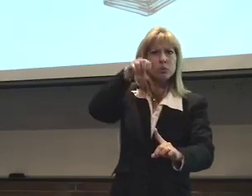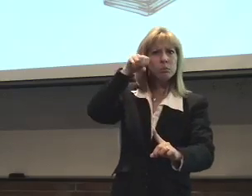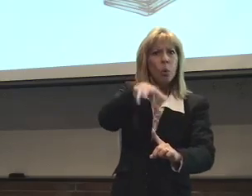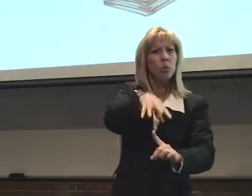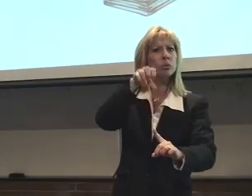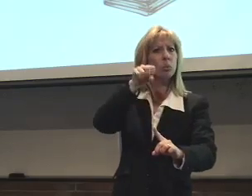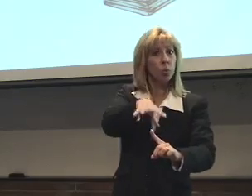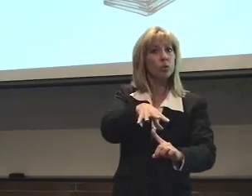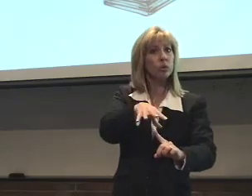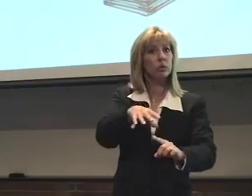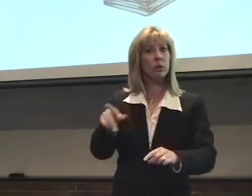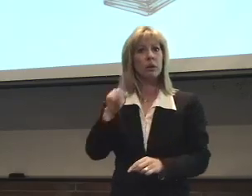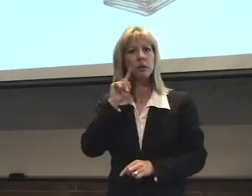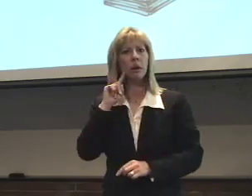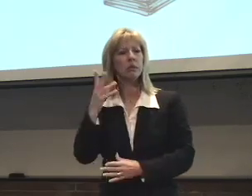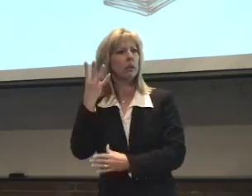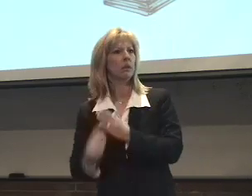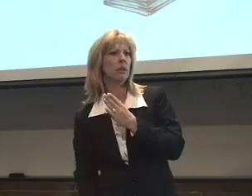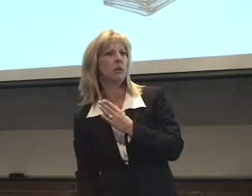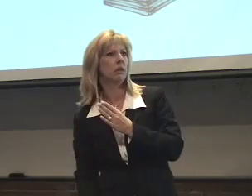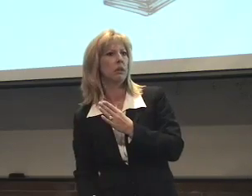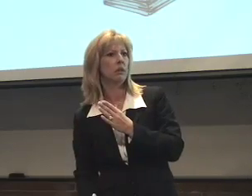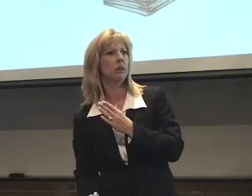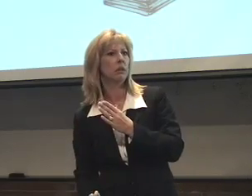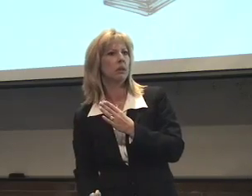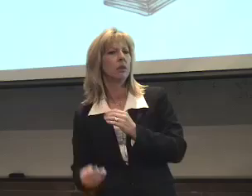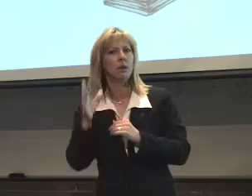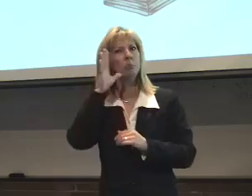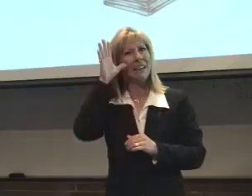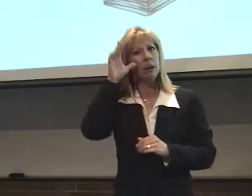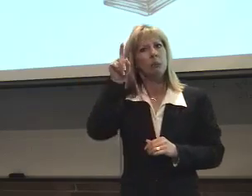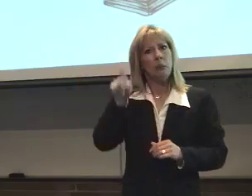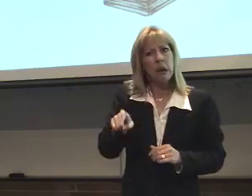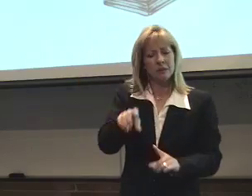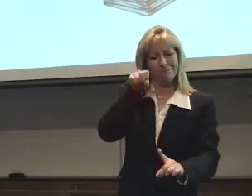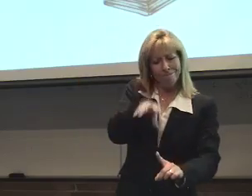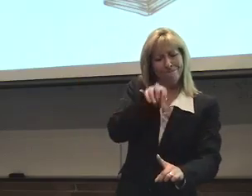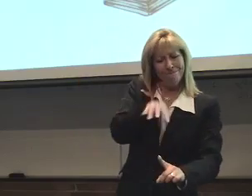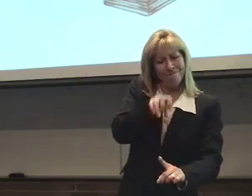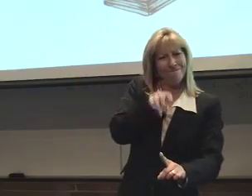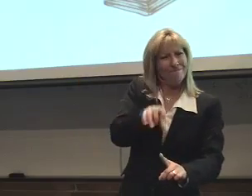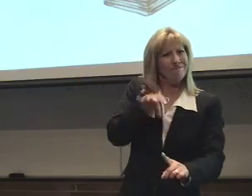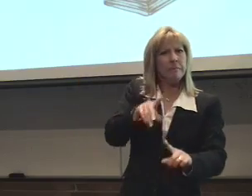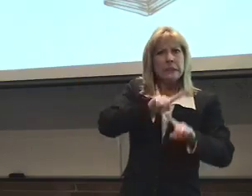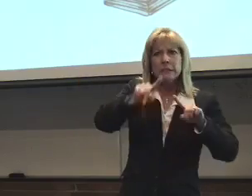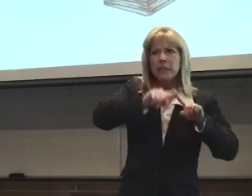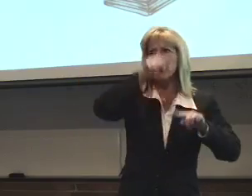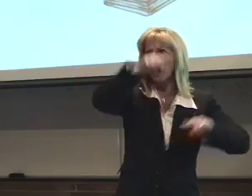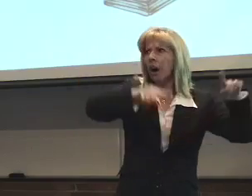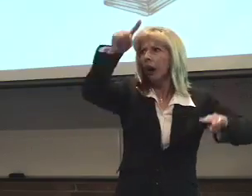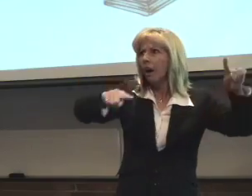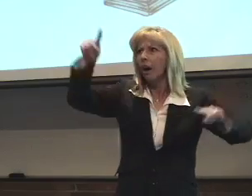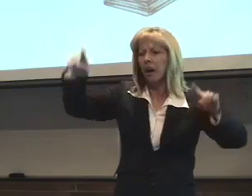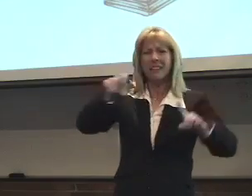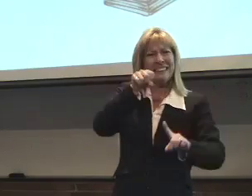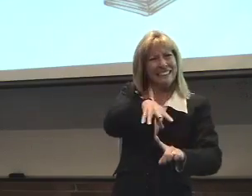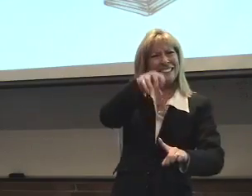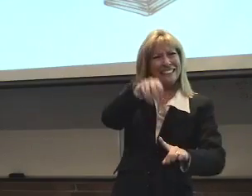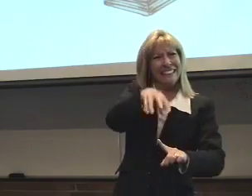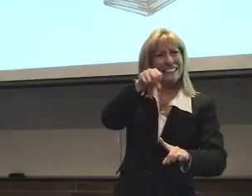stuff. Parents have to do that all relates to getting a child to read on grade level. The third thing is, you want a